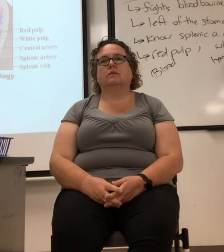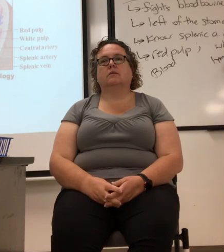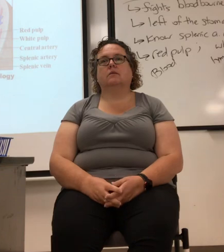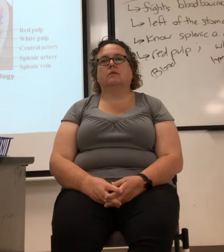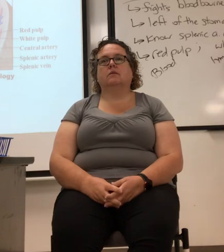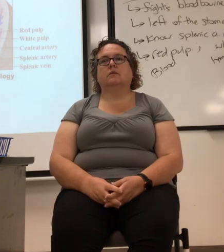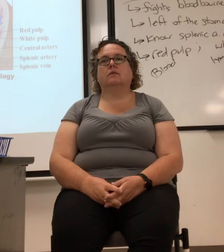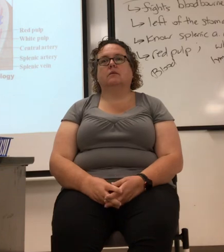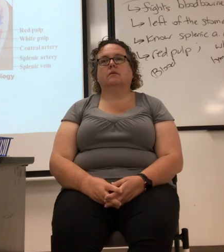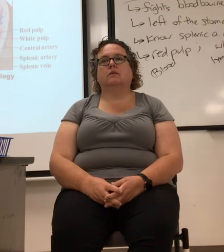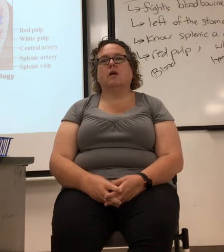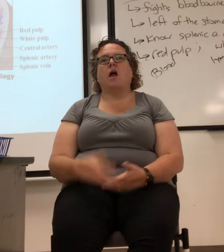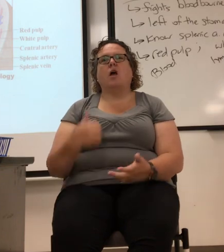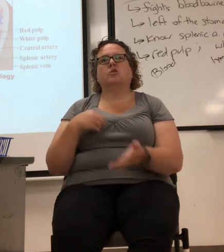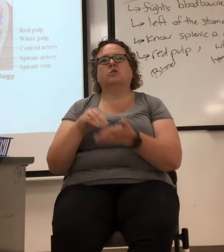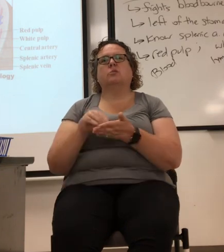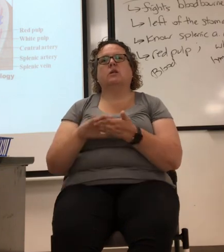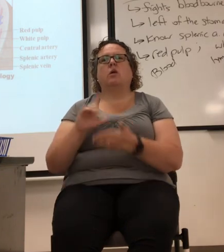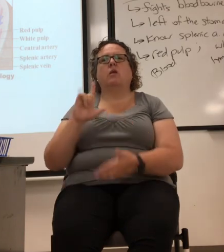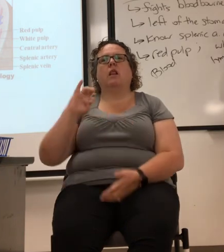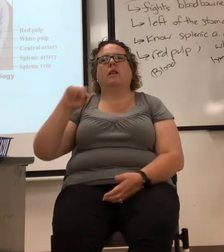I'll just say lymph tissue.